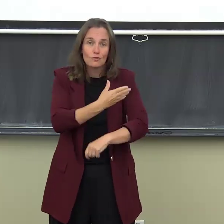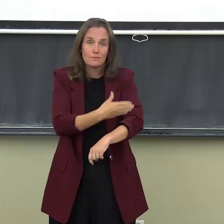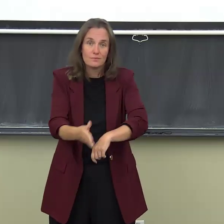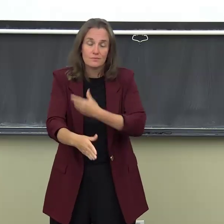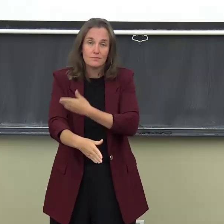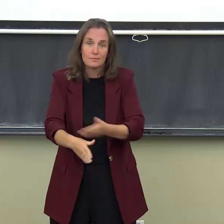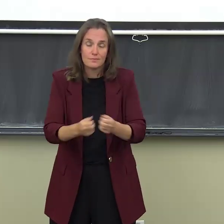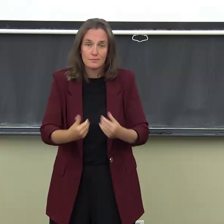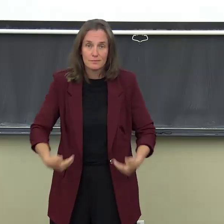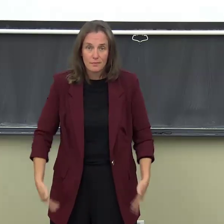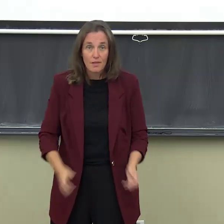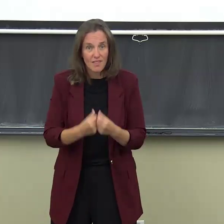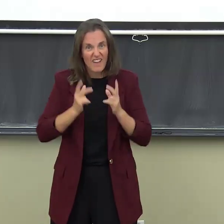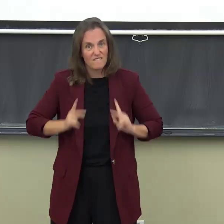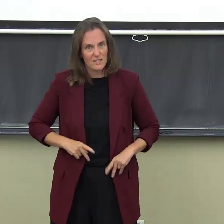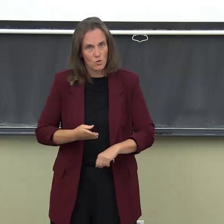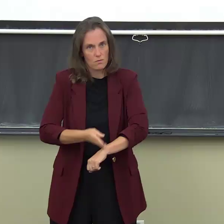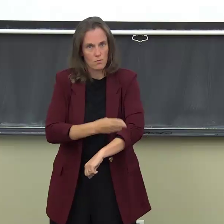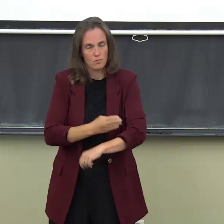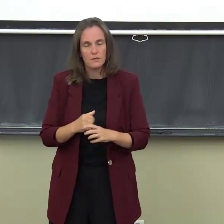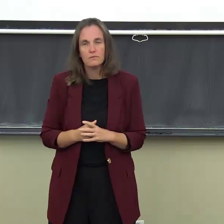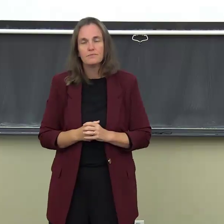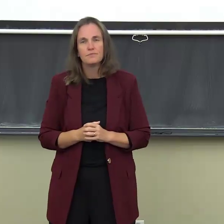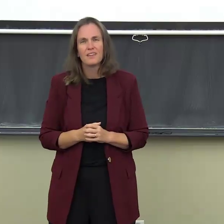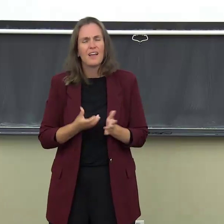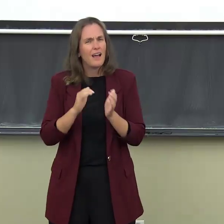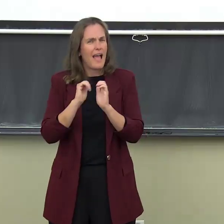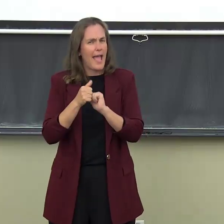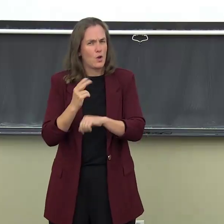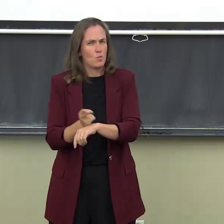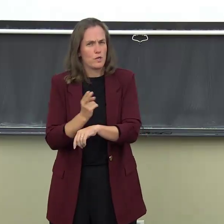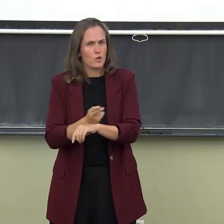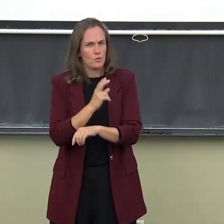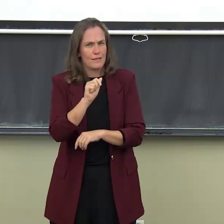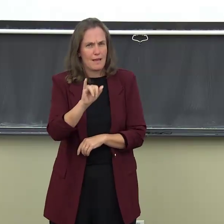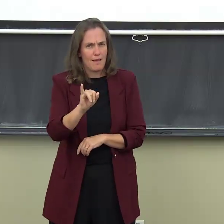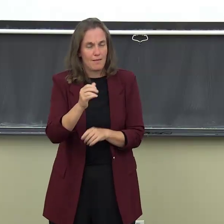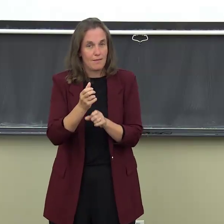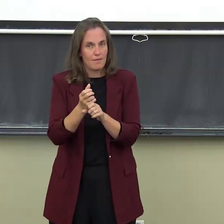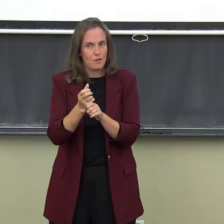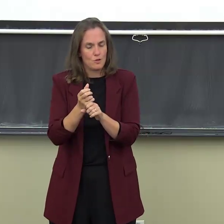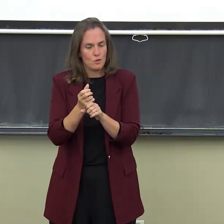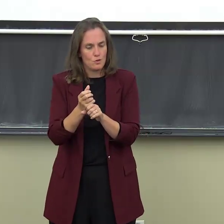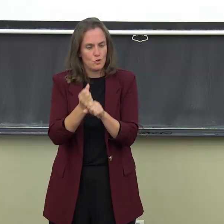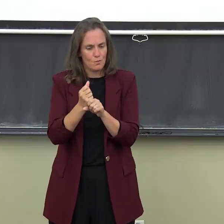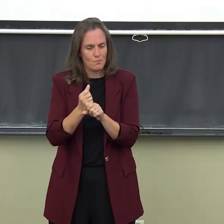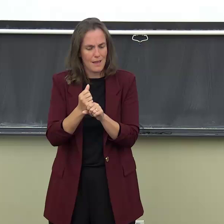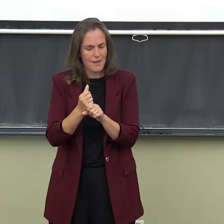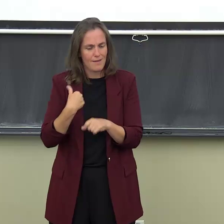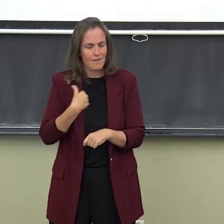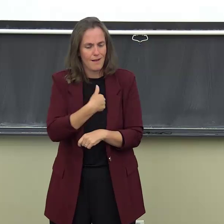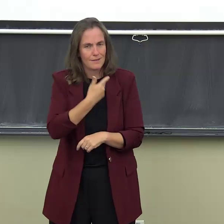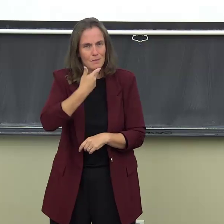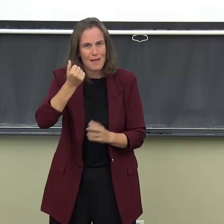physical improvements. And I thought, well, how can we use AI to make us better thinkers,